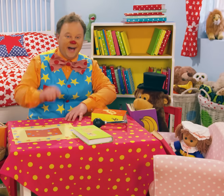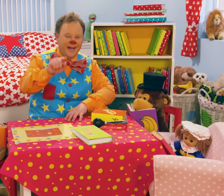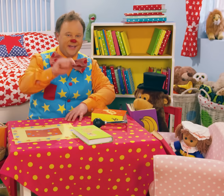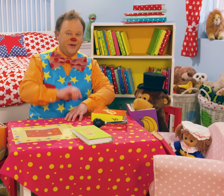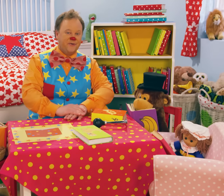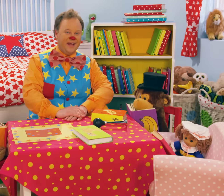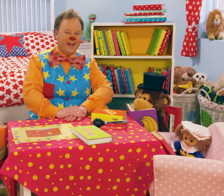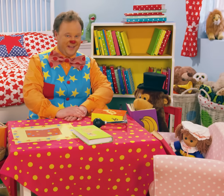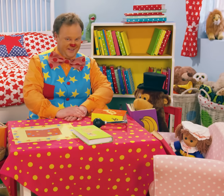Good reading.